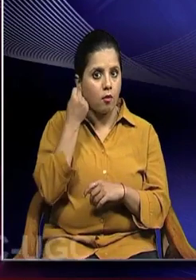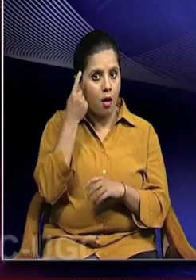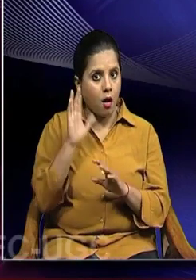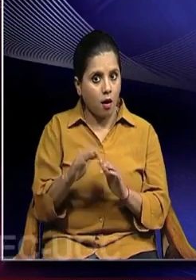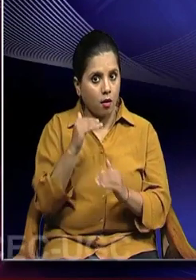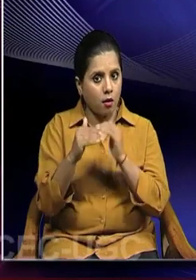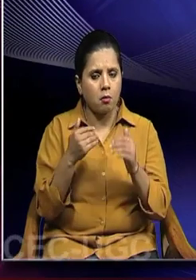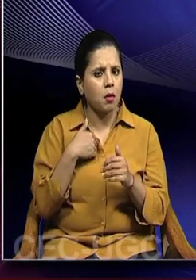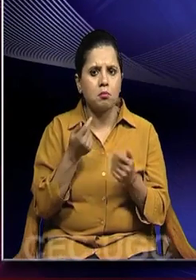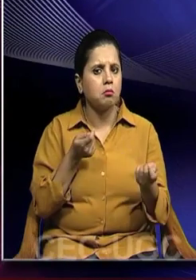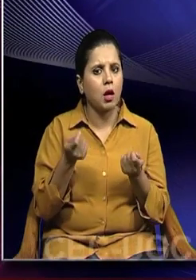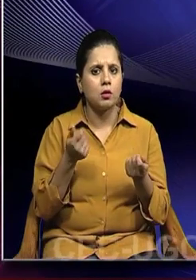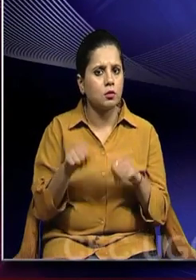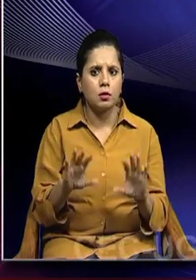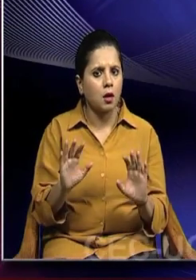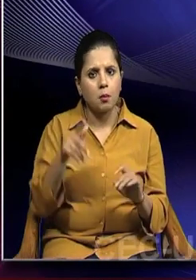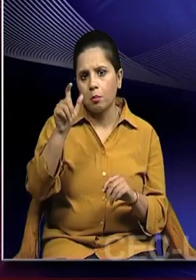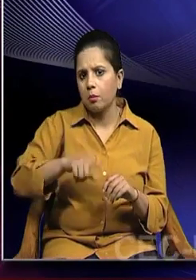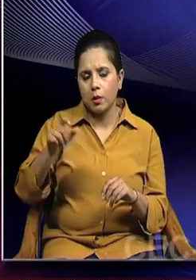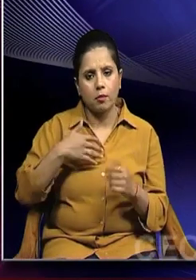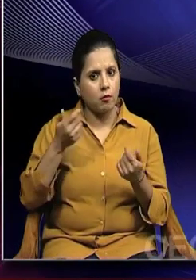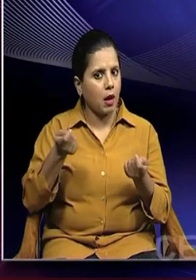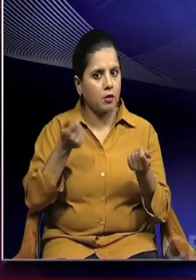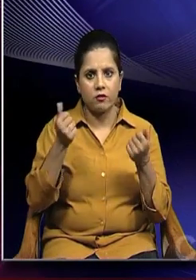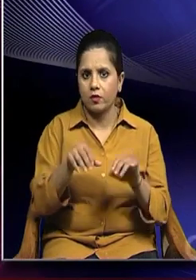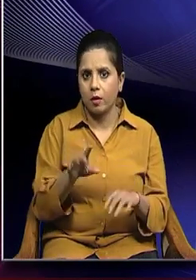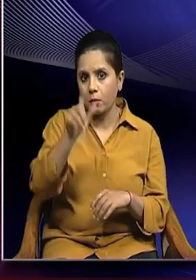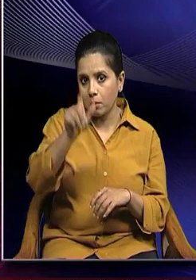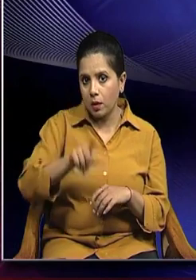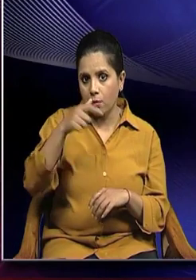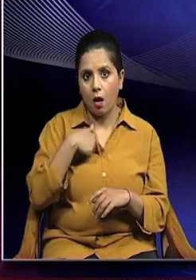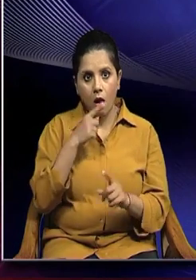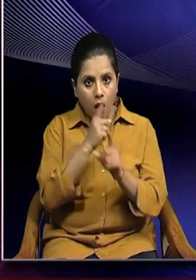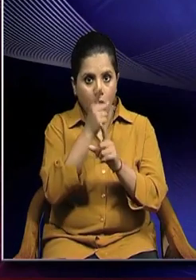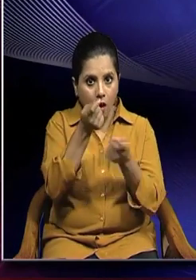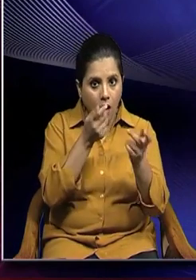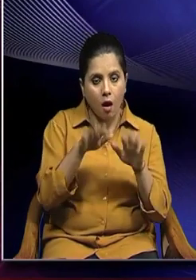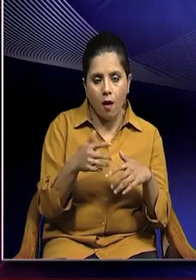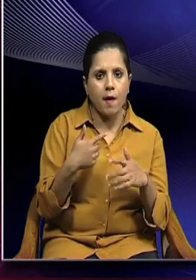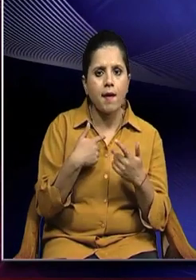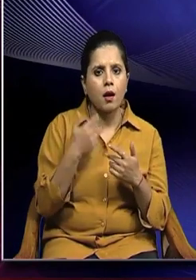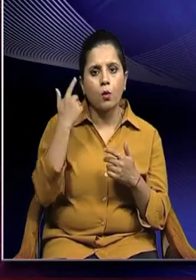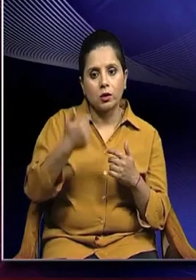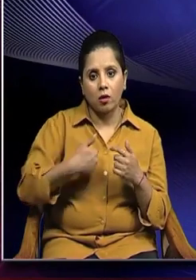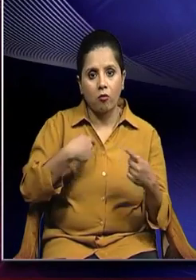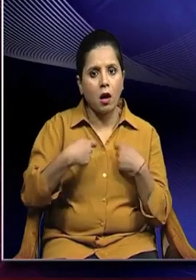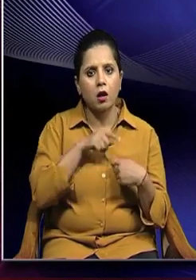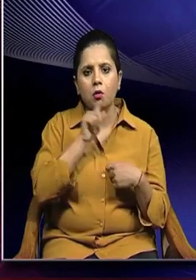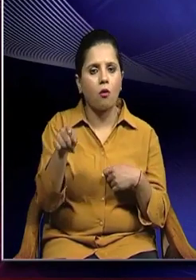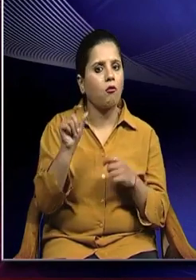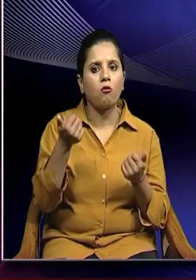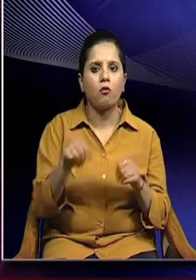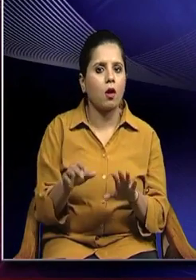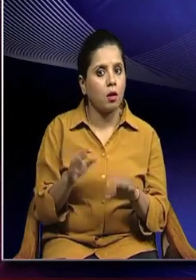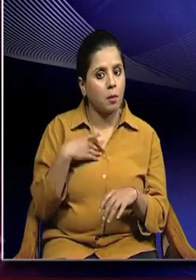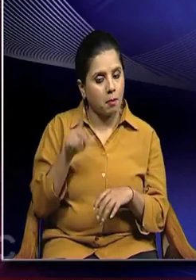we cannot manage people, we cannot manage individuals, we cannot go for self-management. So, we should